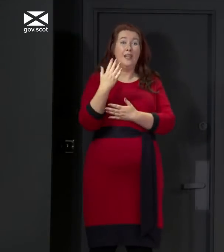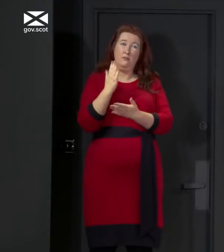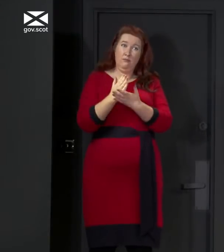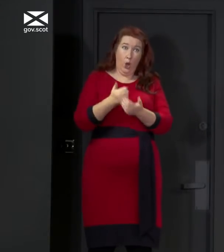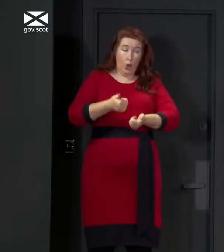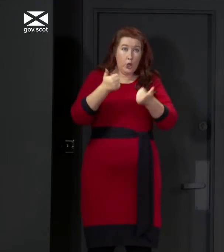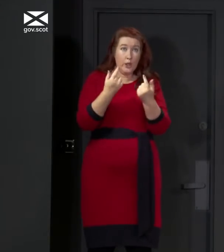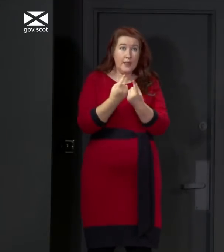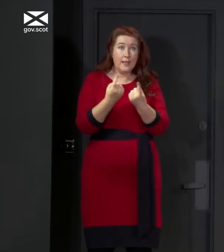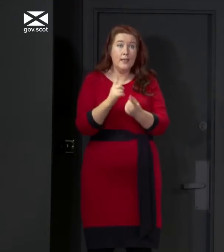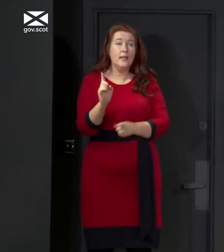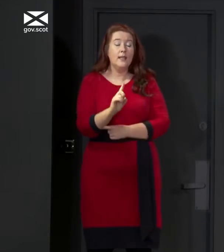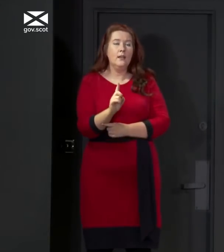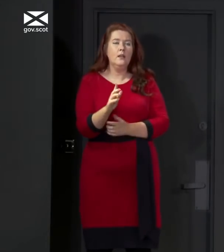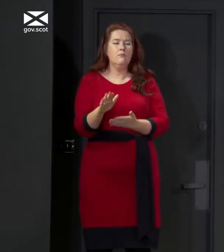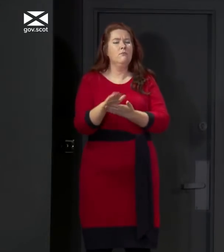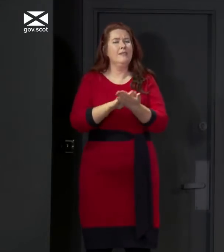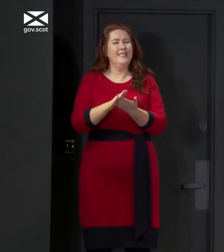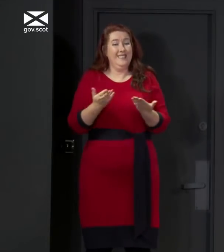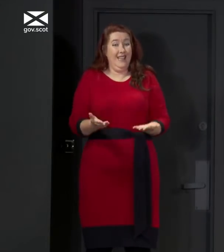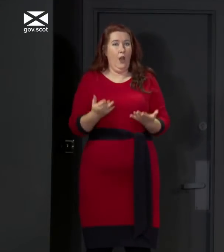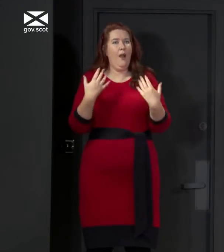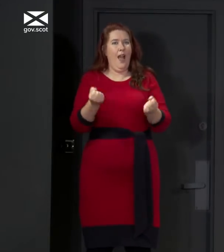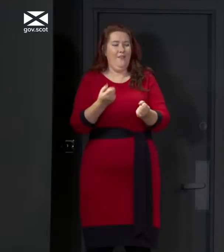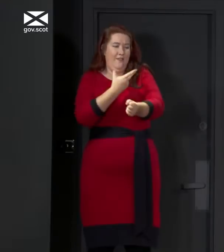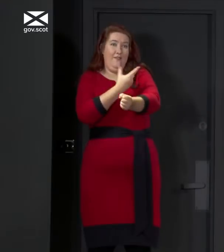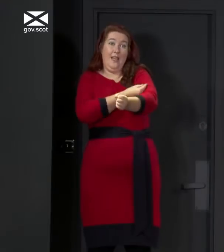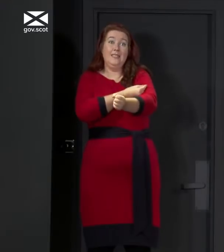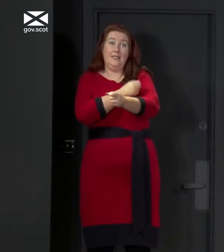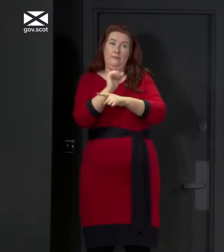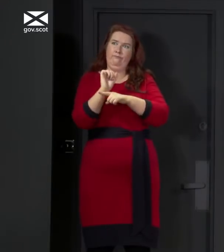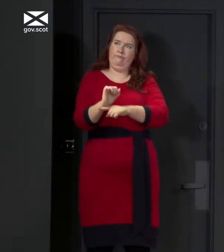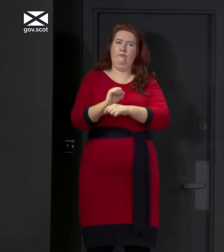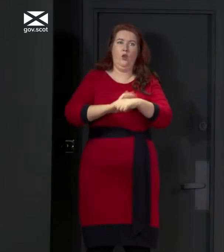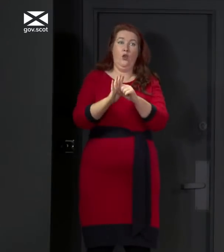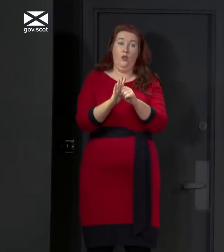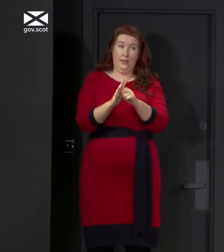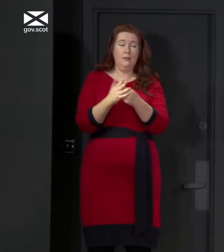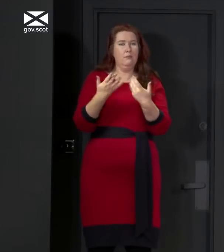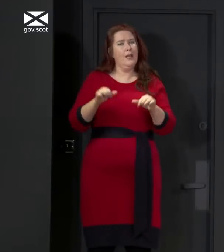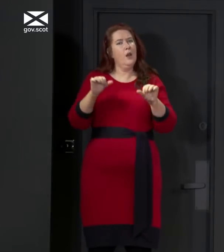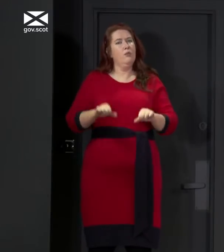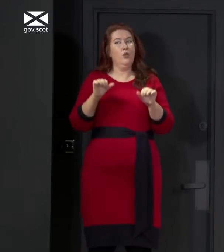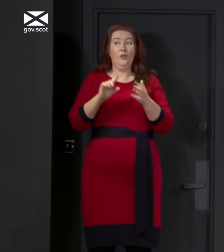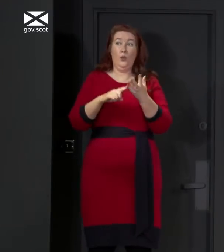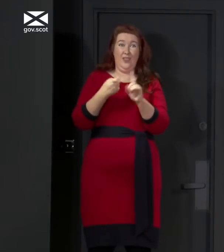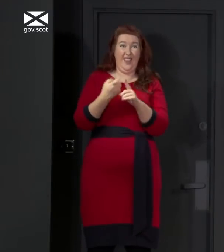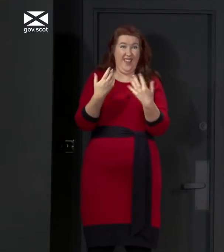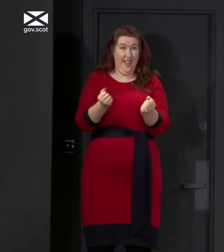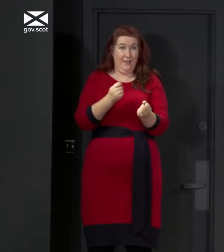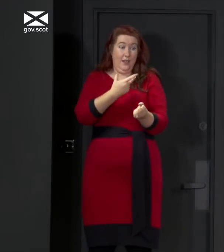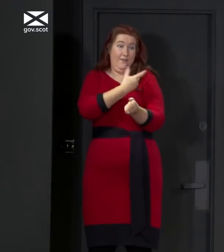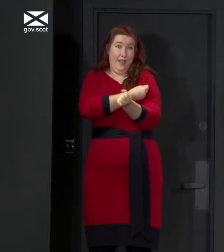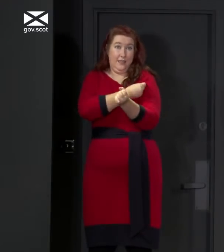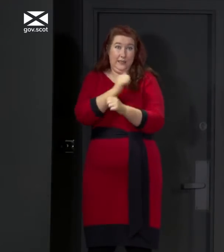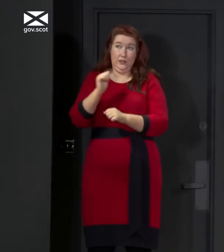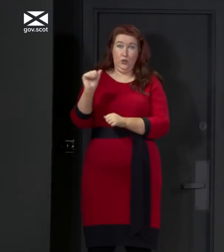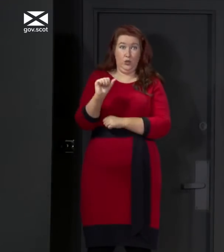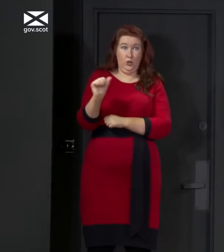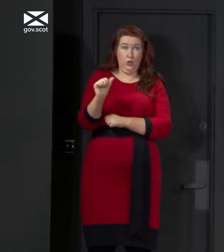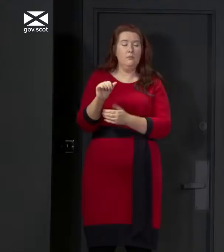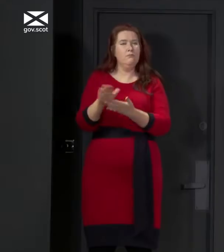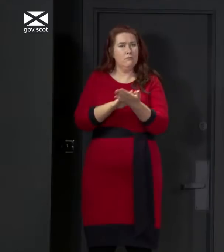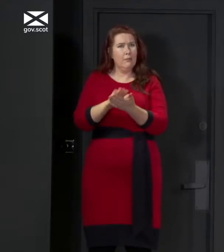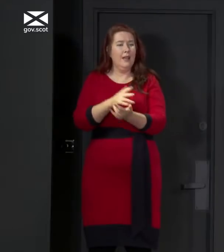And that, of course, is the fact that vaccines have been approved for use in the UK now. And vaccines, as we know,